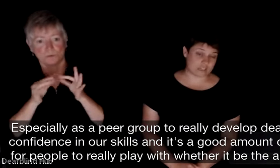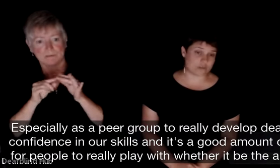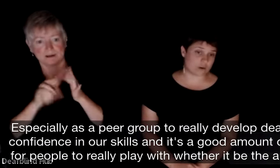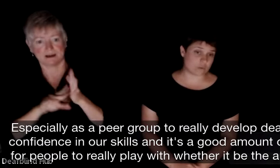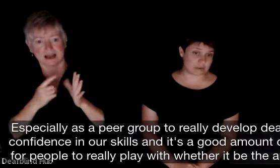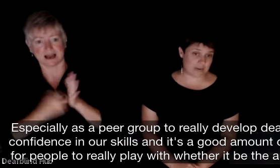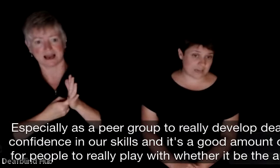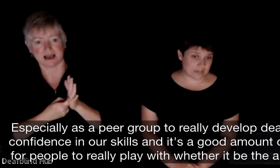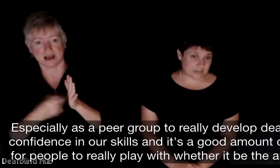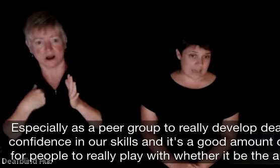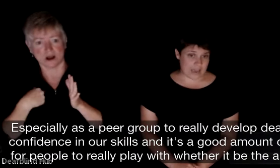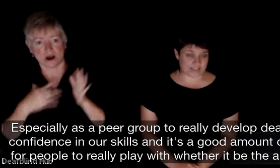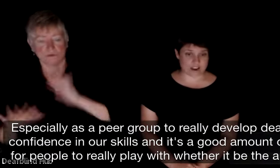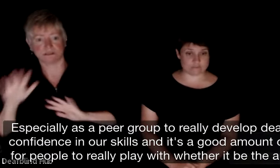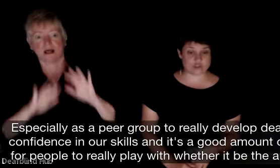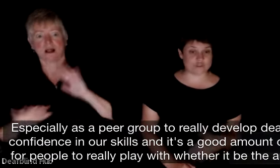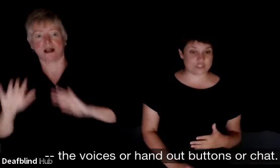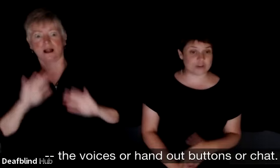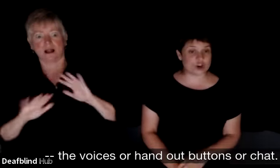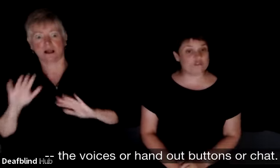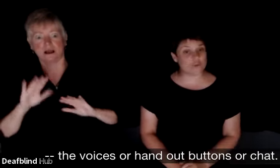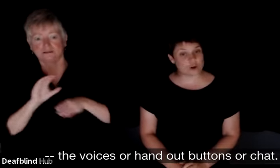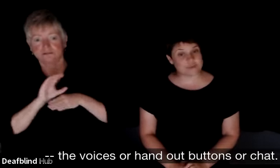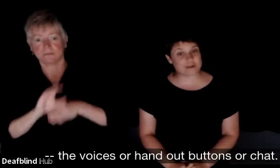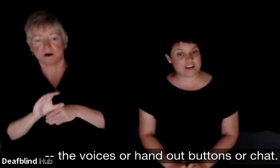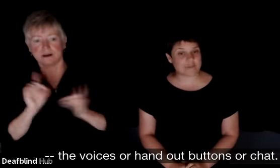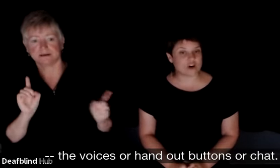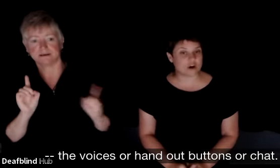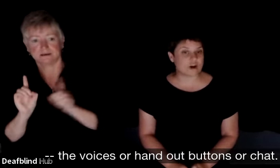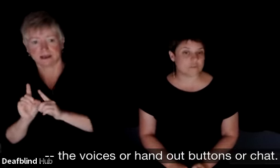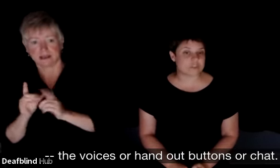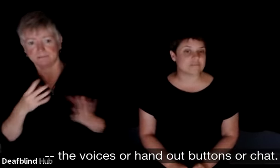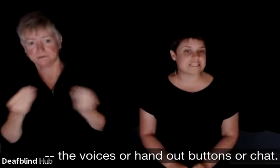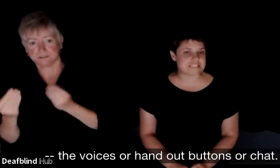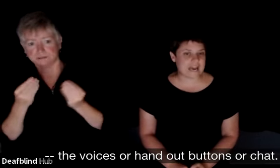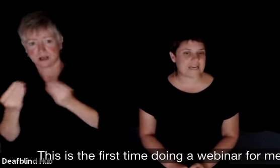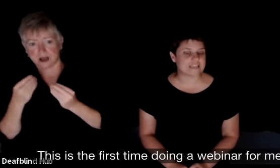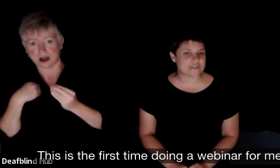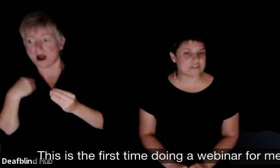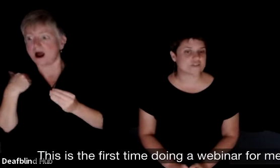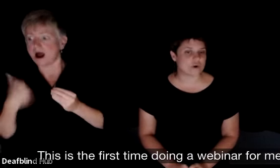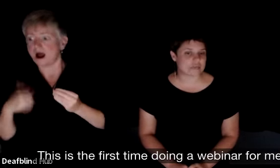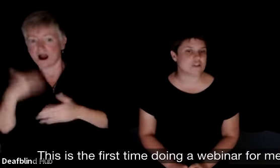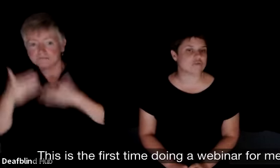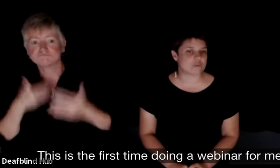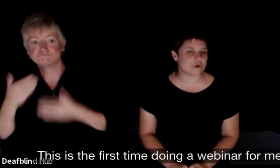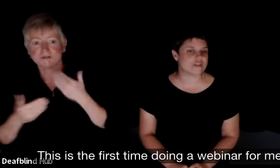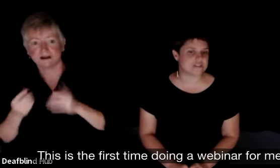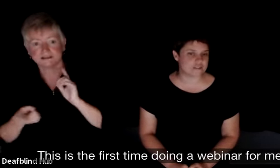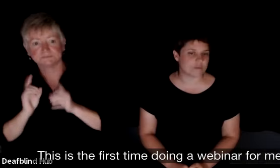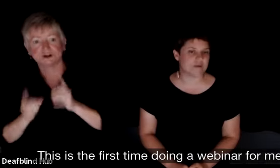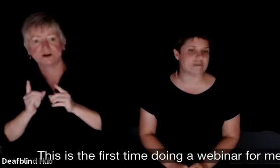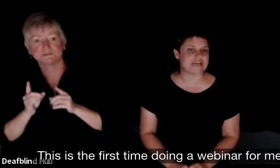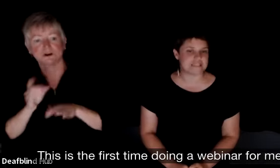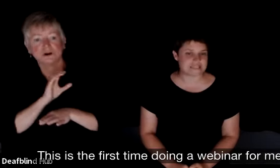time really doing a webinar, and I do feel a little bit overwhelmed, but I have my comm guide with me today, and they're really talking me through the